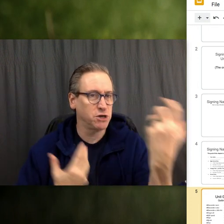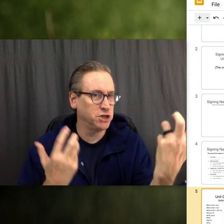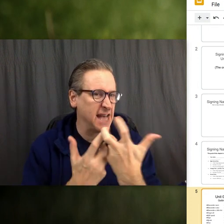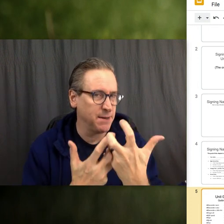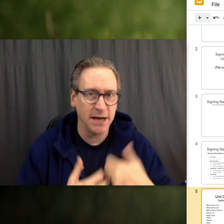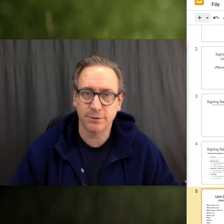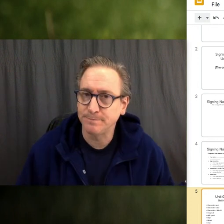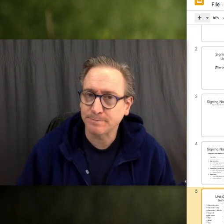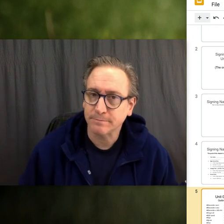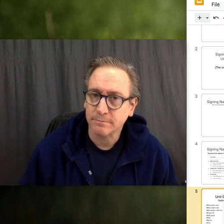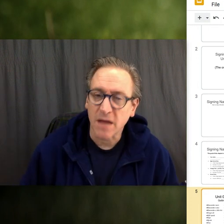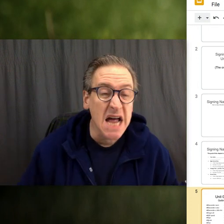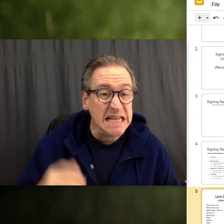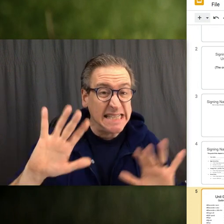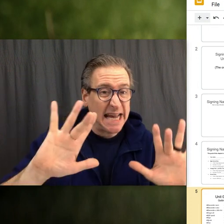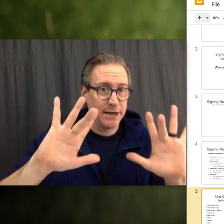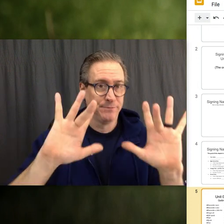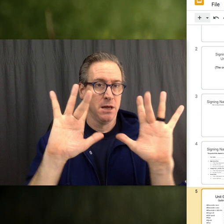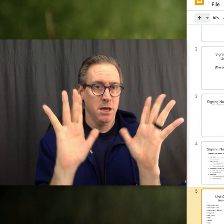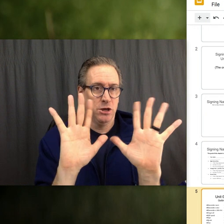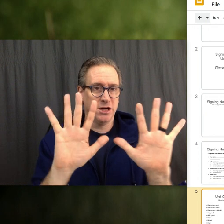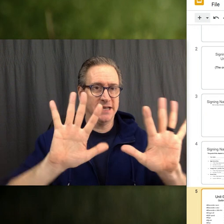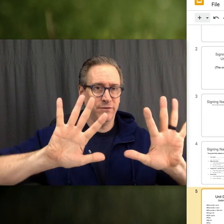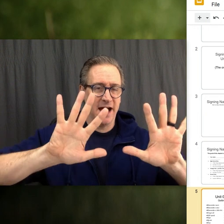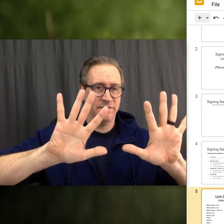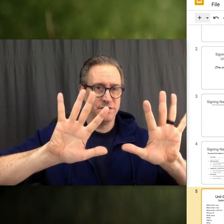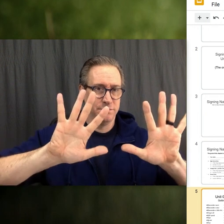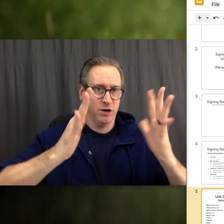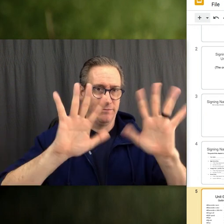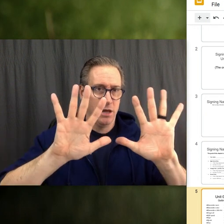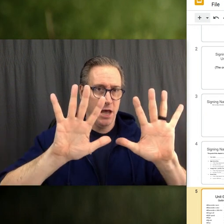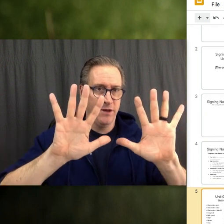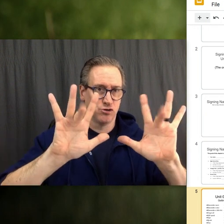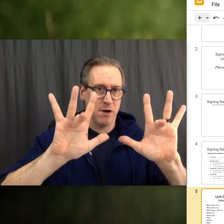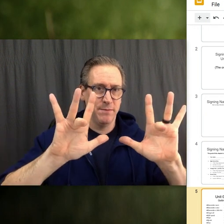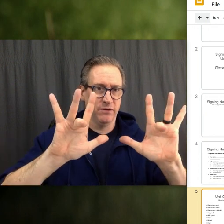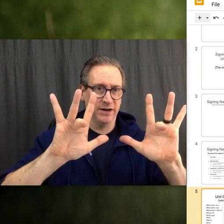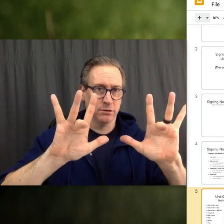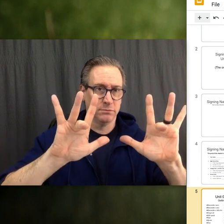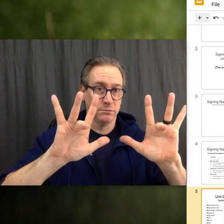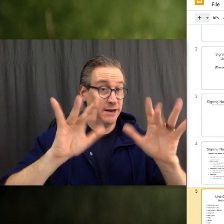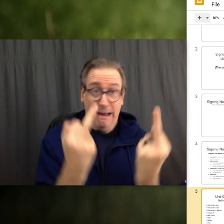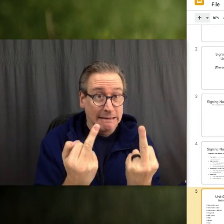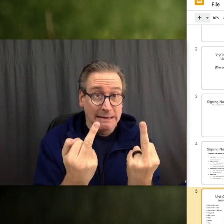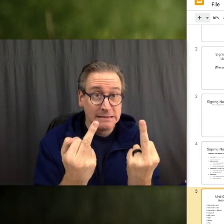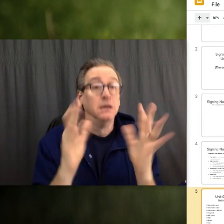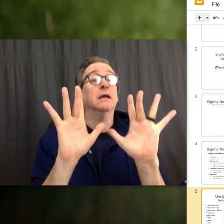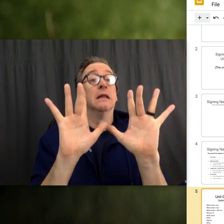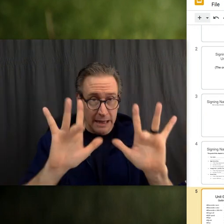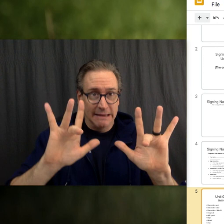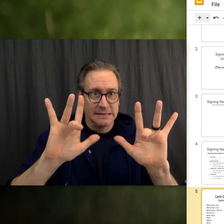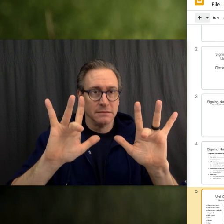Facial expression has to match. Sick. You're going to take your fives, right, and then drop the middle finger. Not like